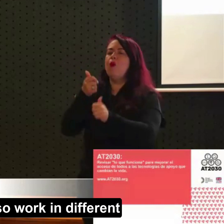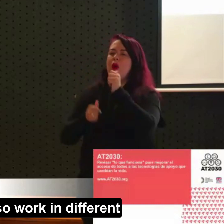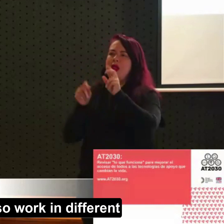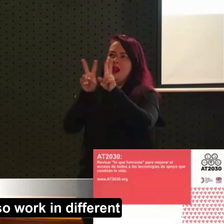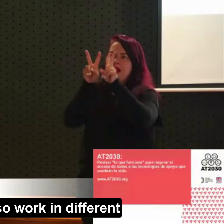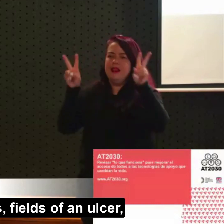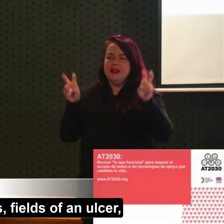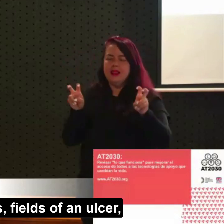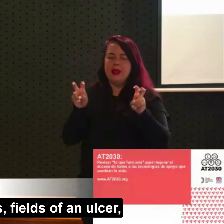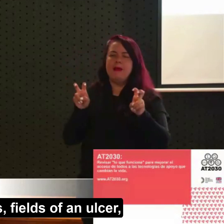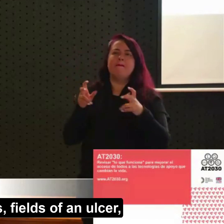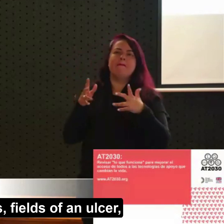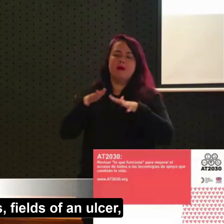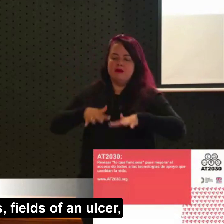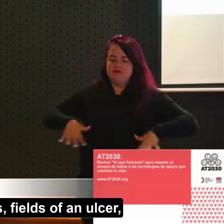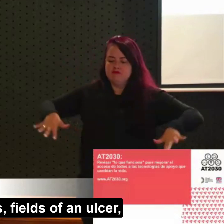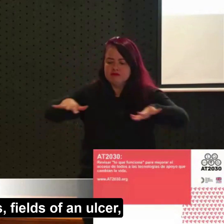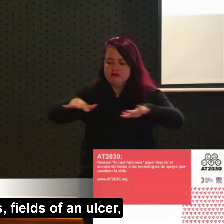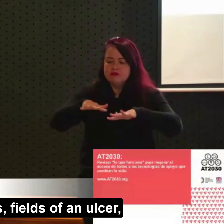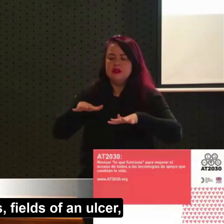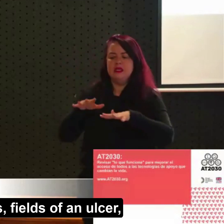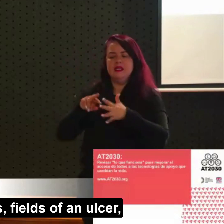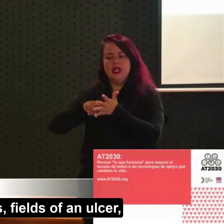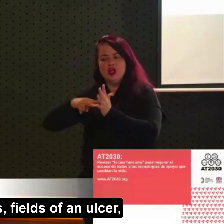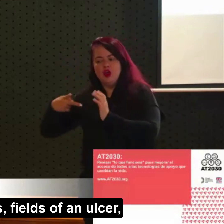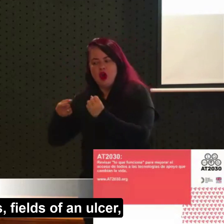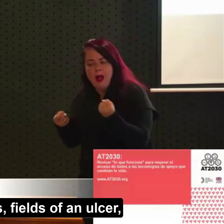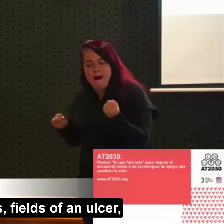also work in different